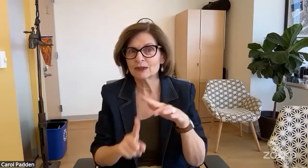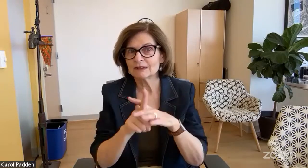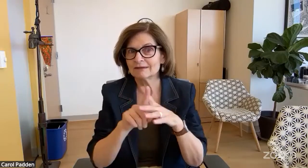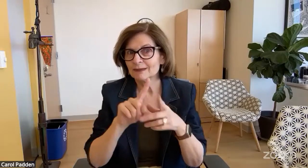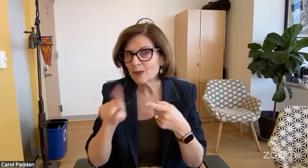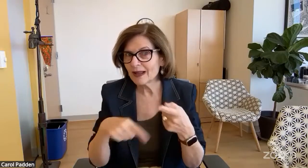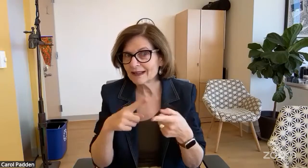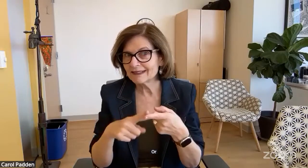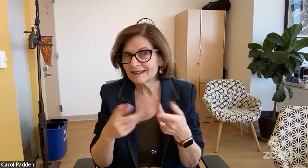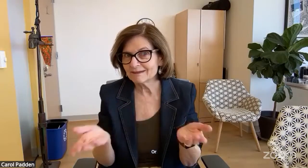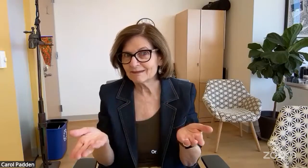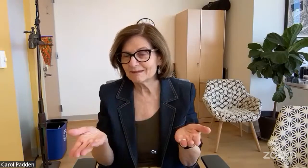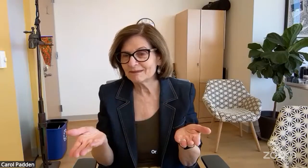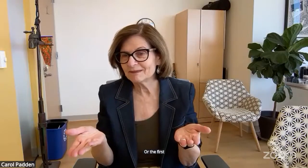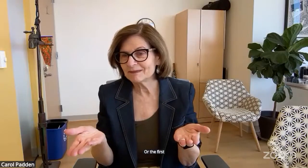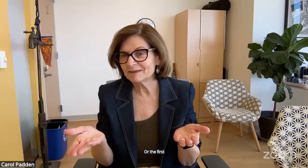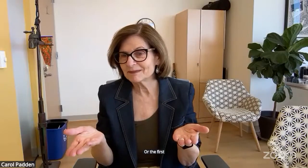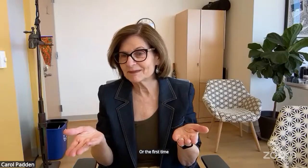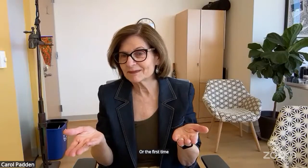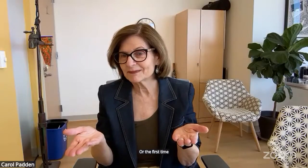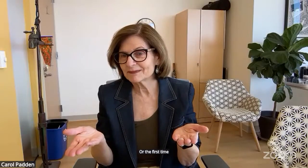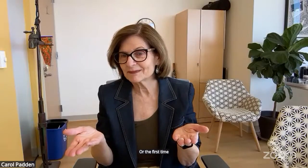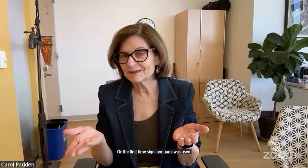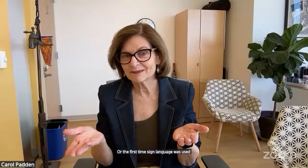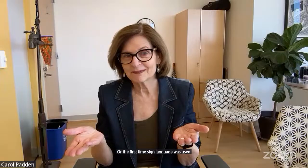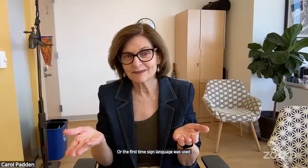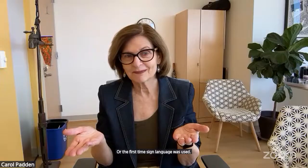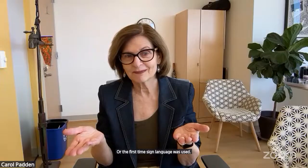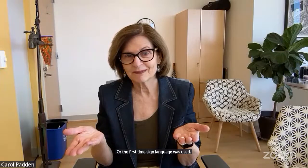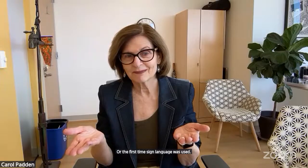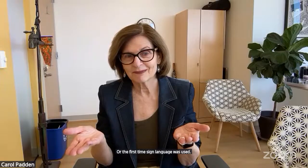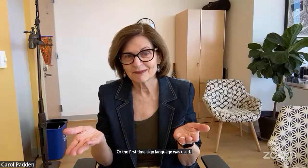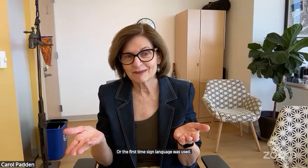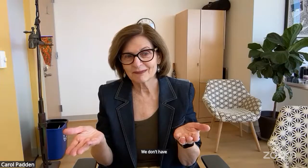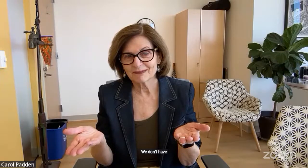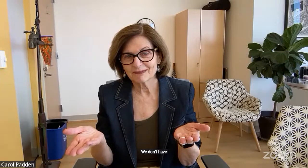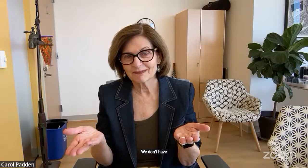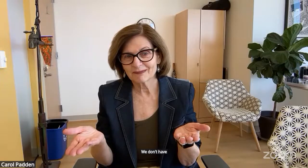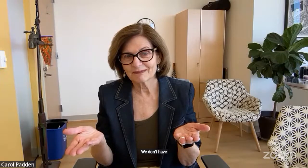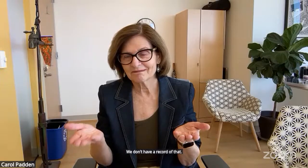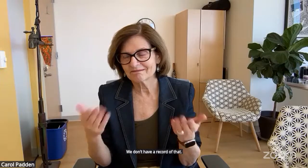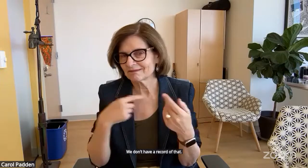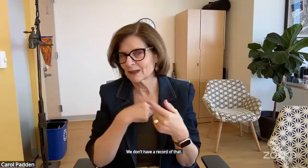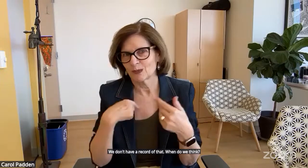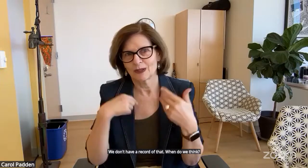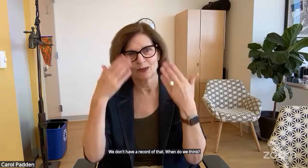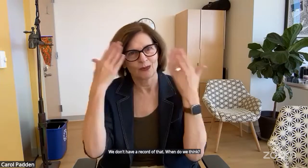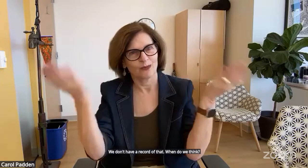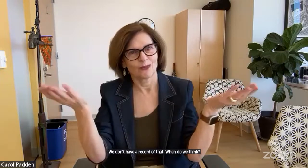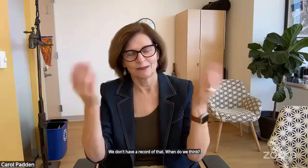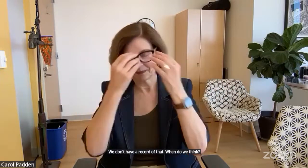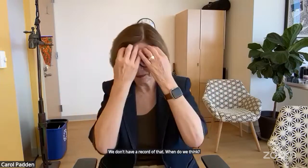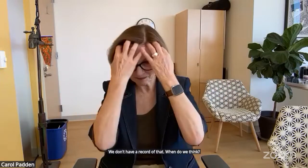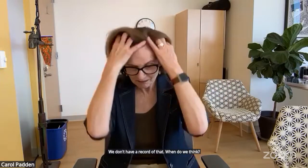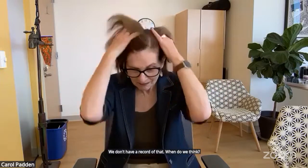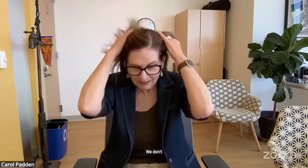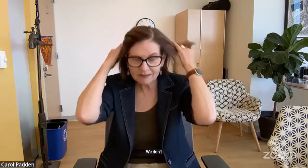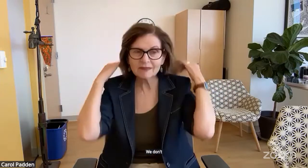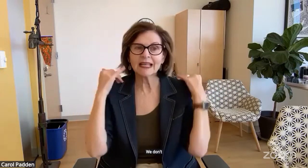Or the first time sign language was used. We don't have a record of that. When do we think? We don't know. We don't